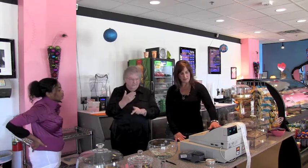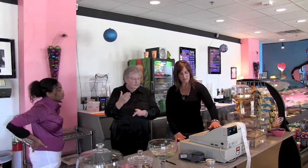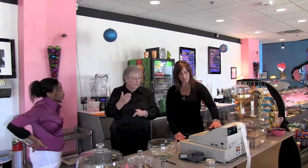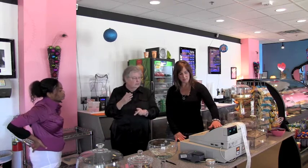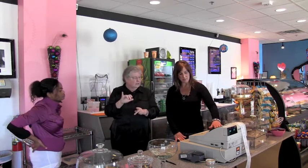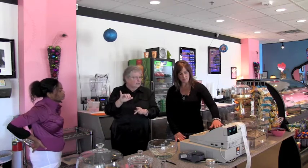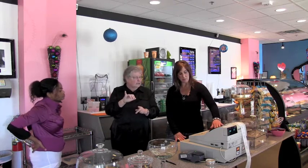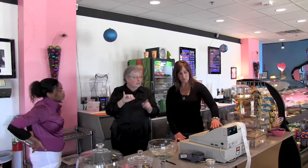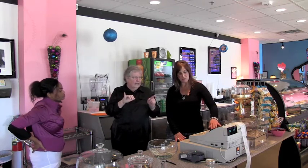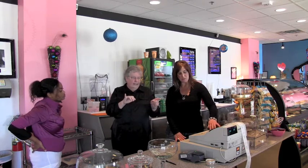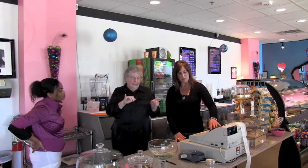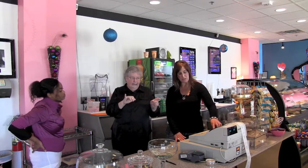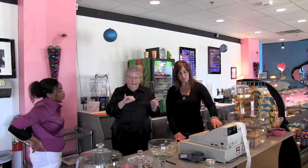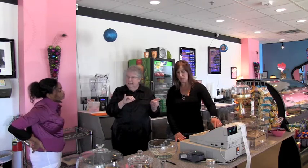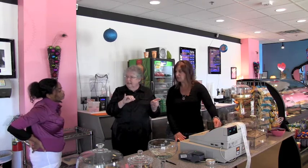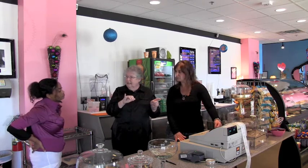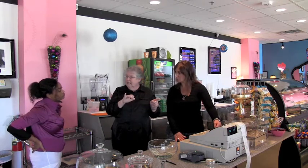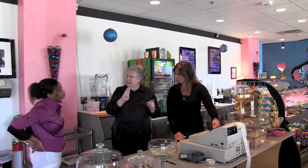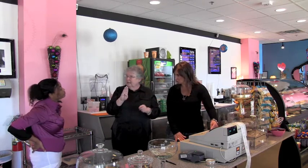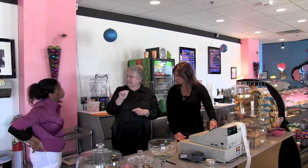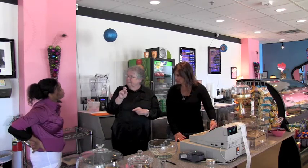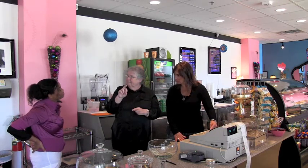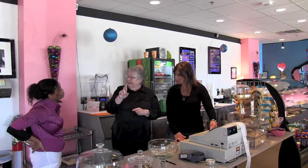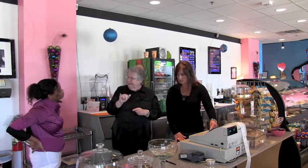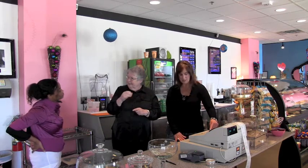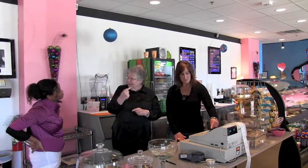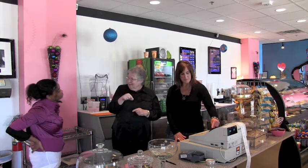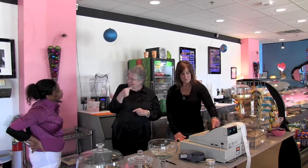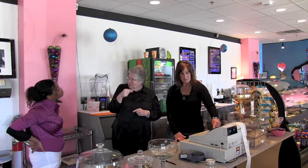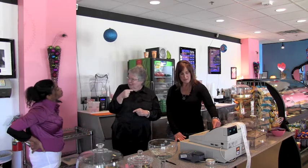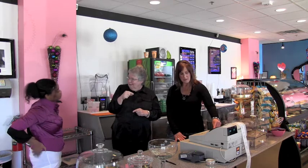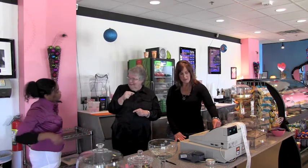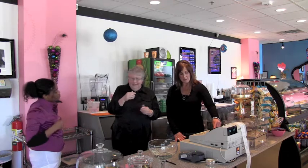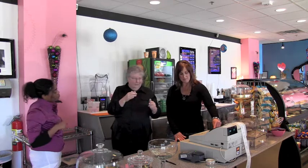Yeah, like here, most of our bakery items are in green.